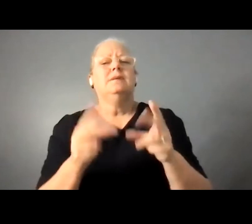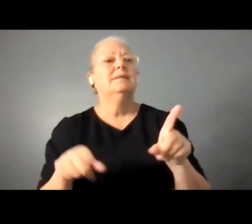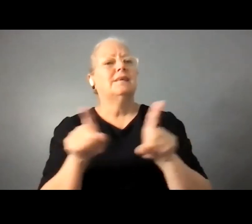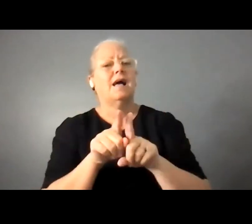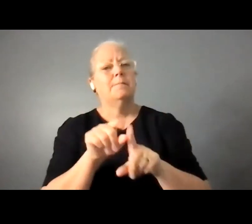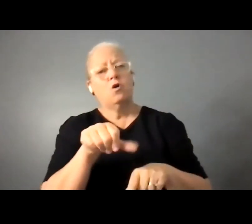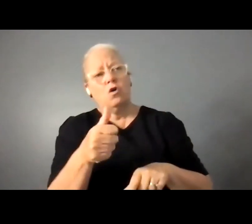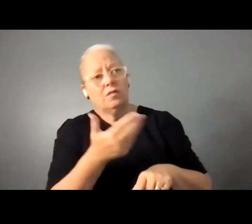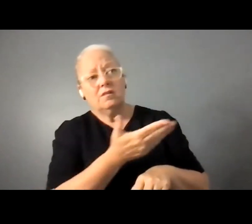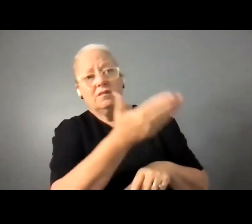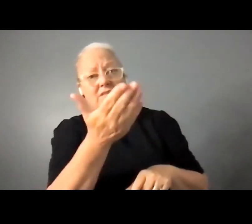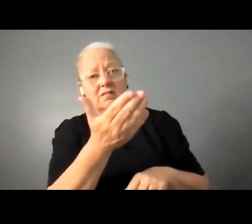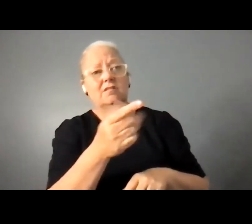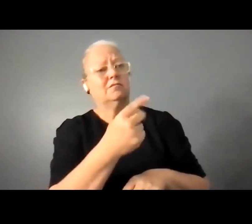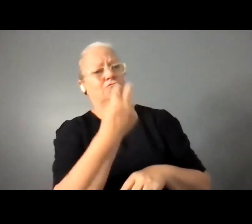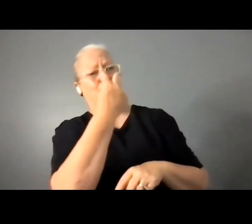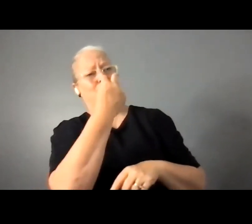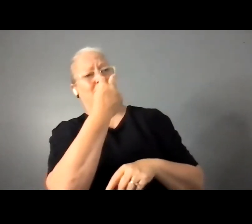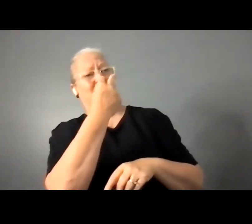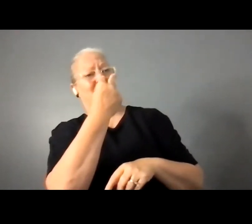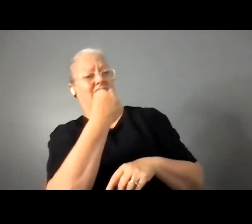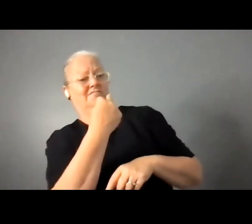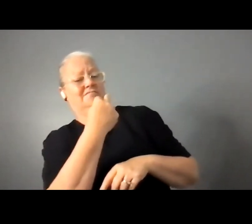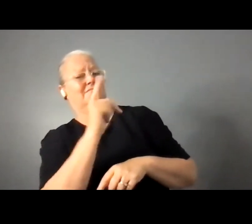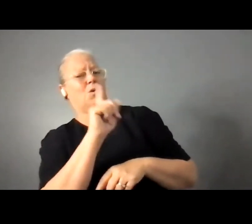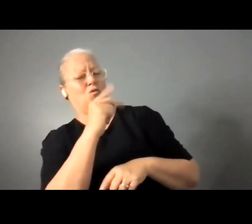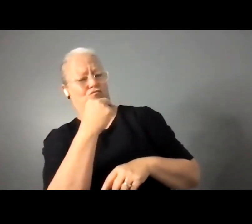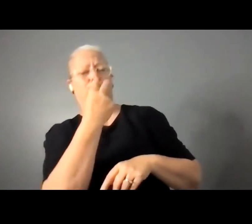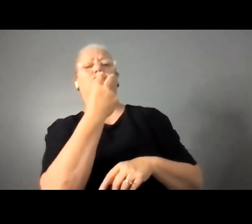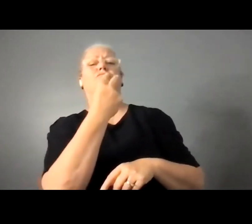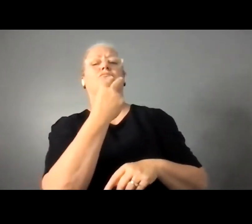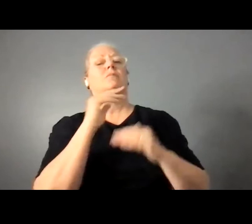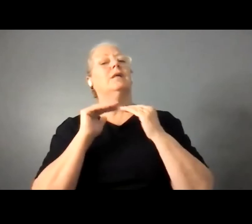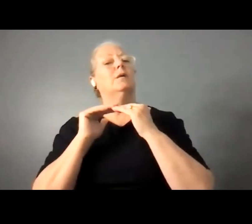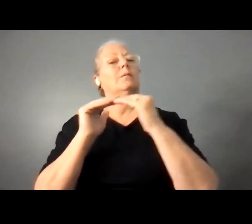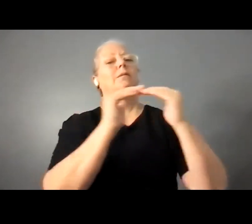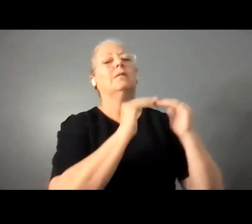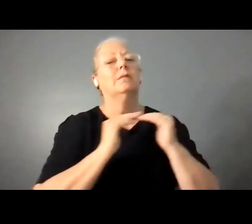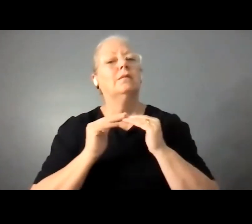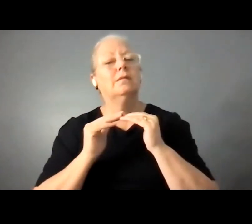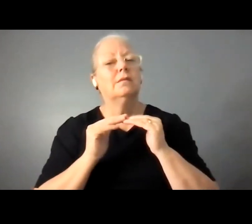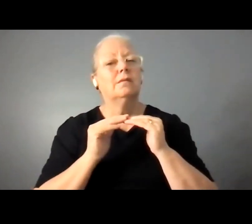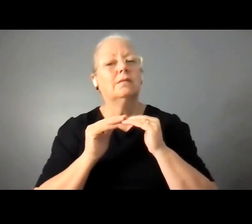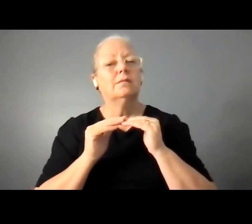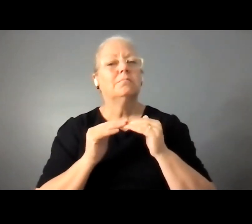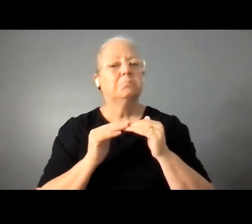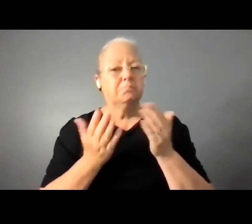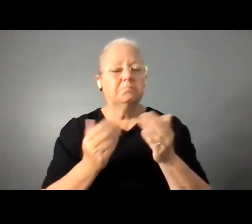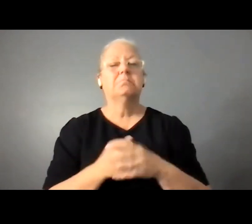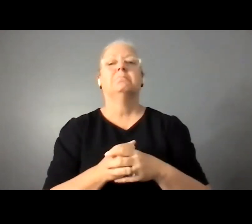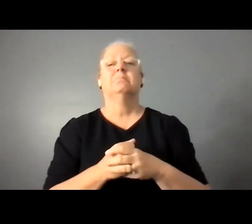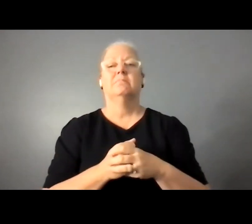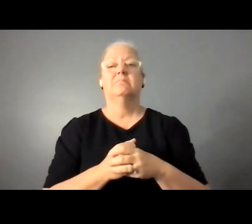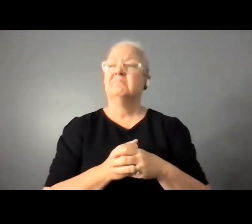that we are equal like other people in the community. We can also make decisions. We can participate